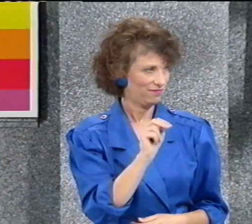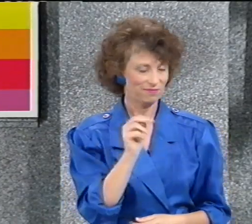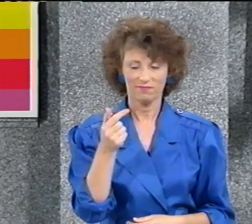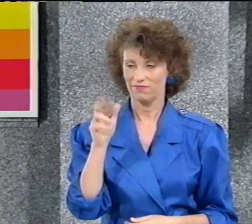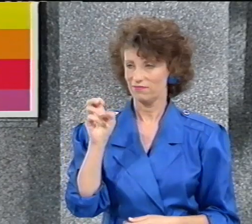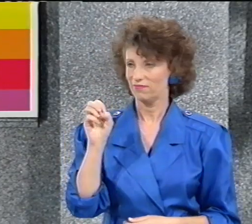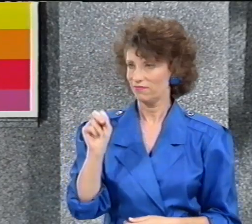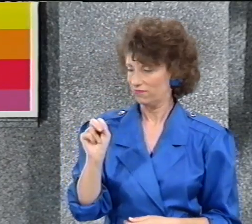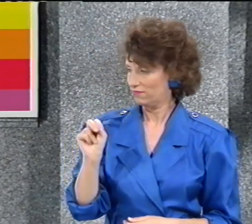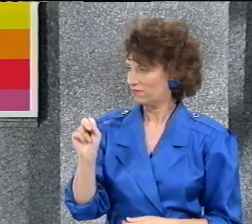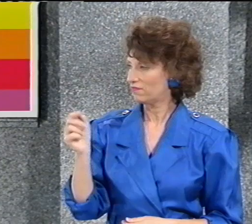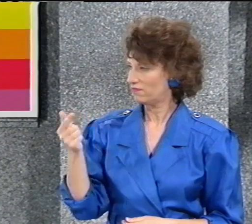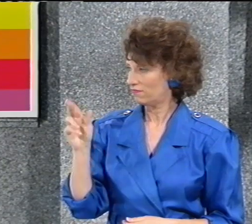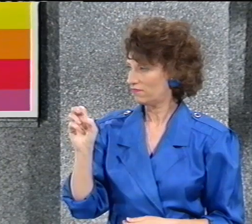Here's another one.